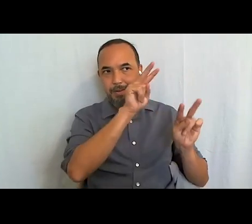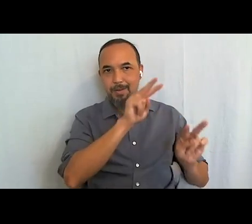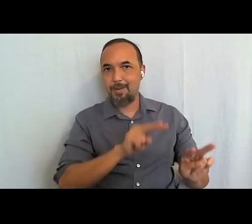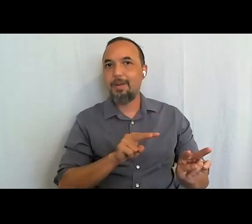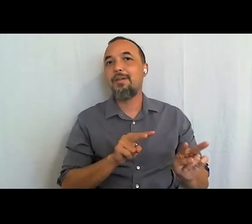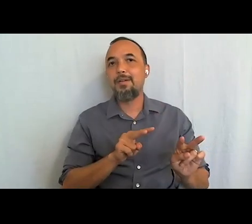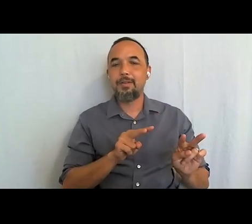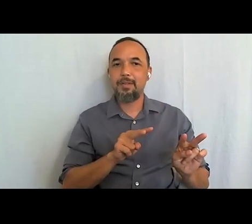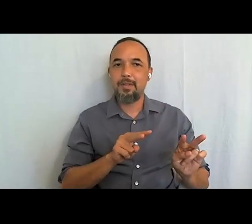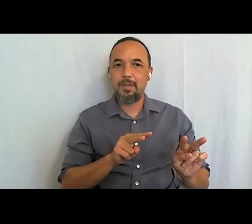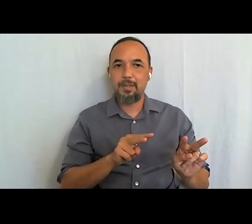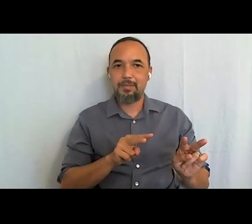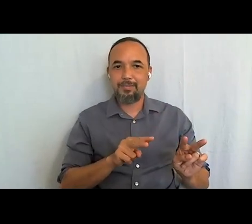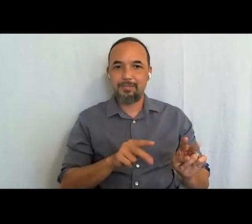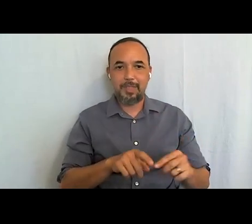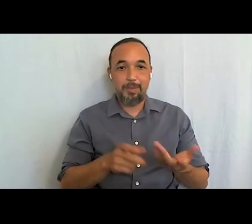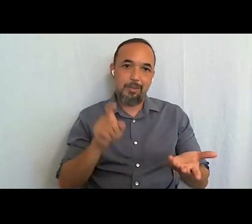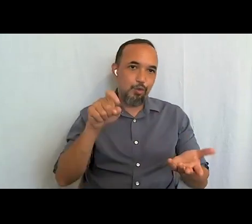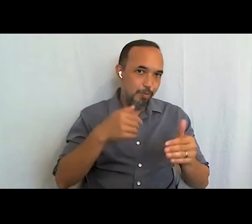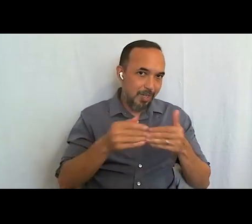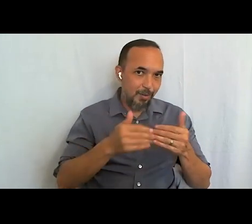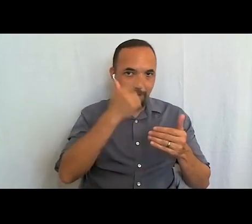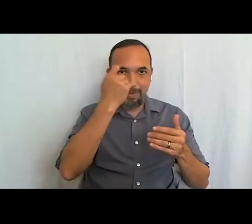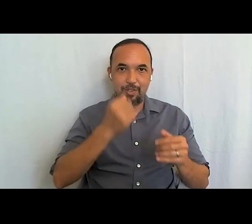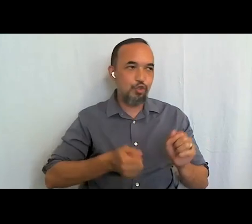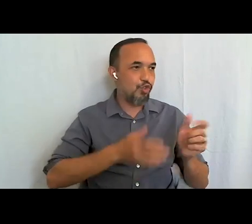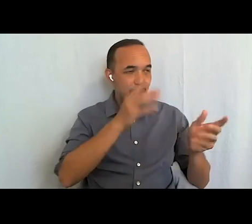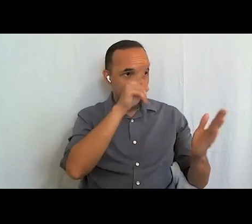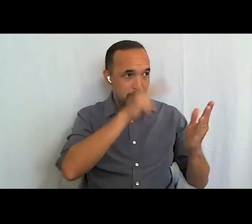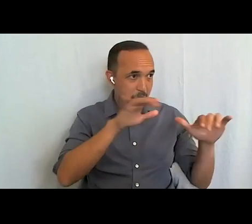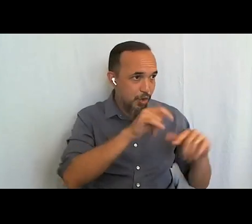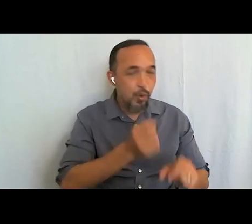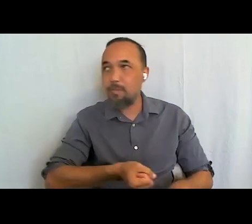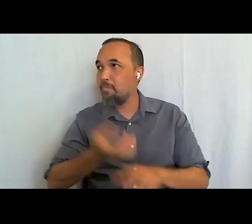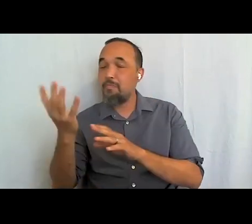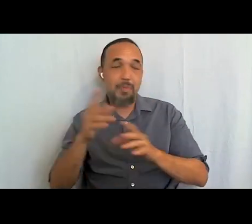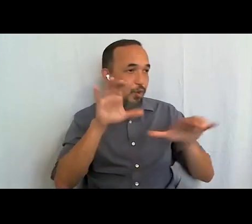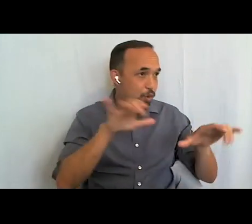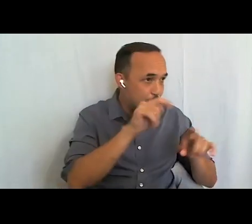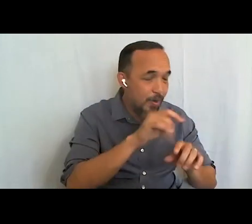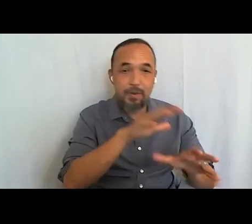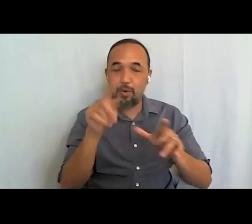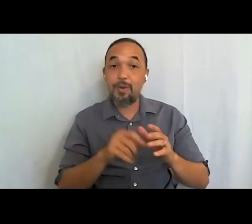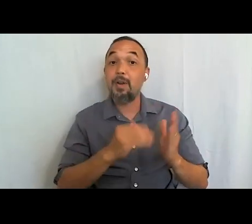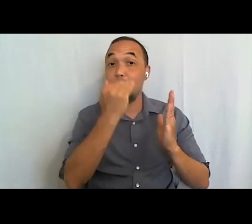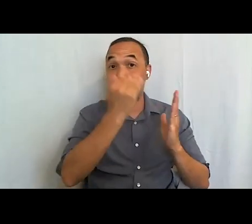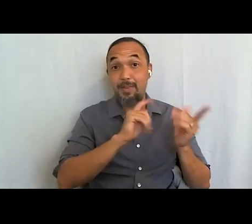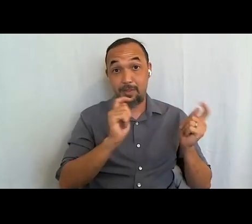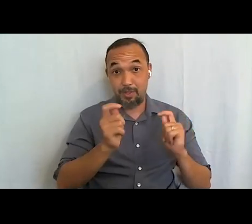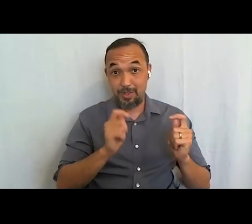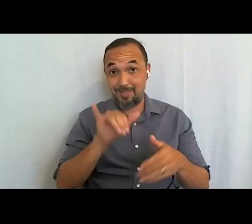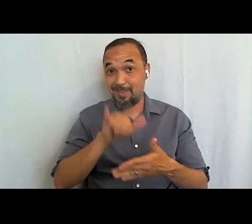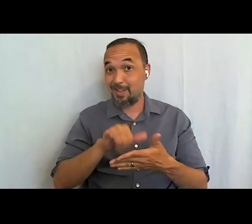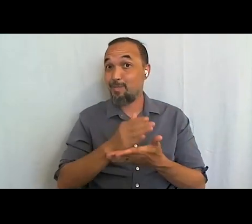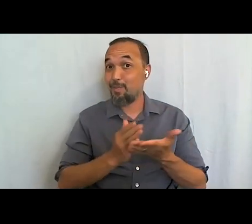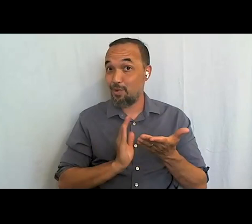should be anyway, because you're just cranking out items and getting in there and uploading. These change. And this is part of the game. And it's the tricky